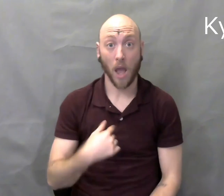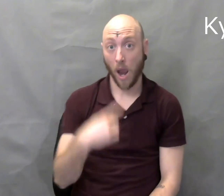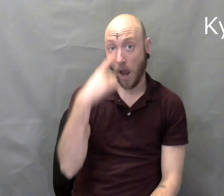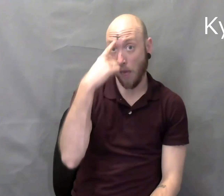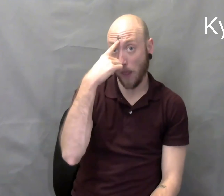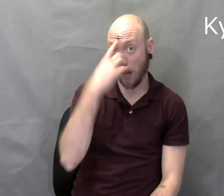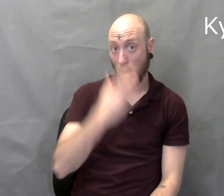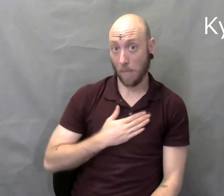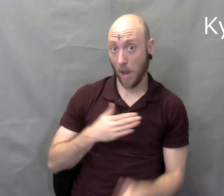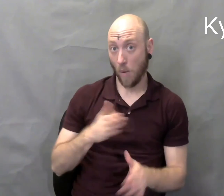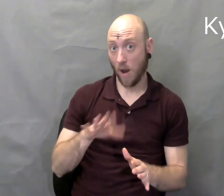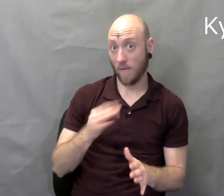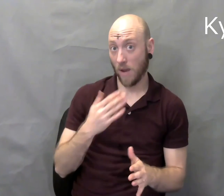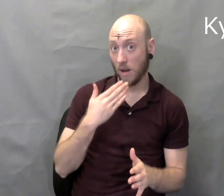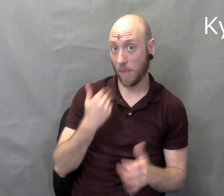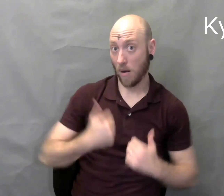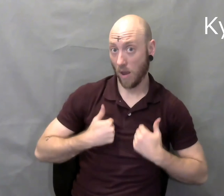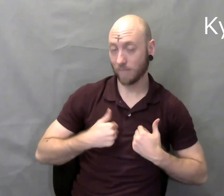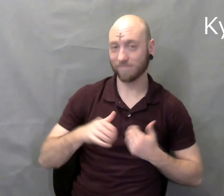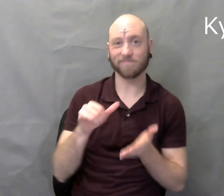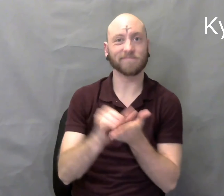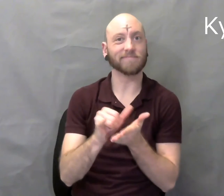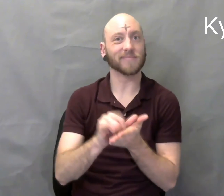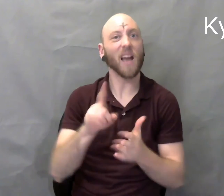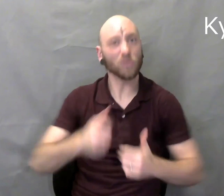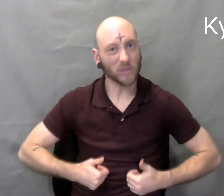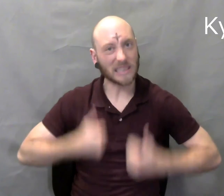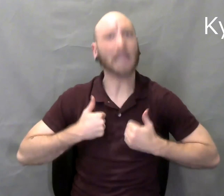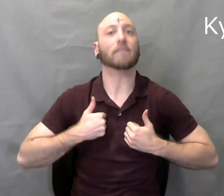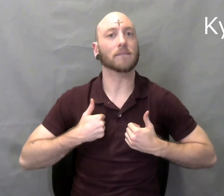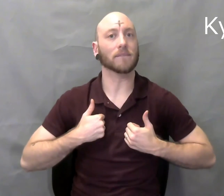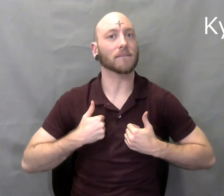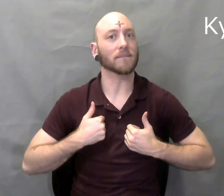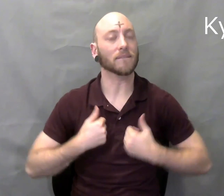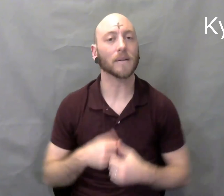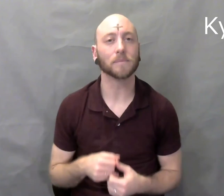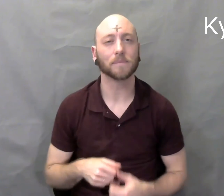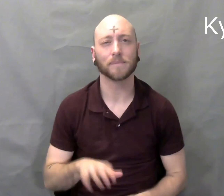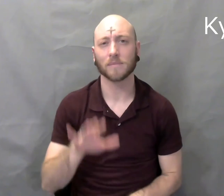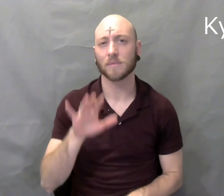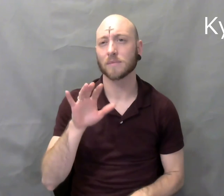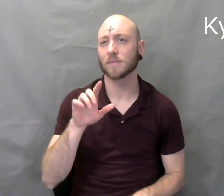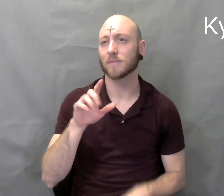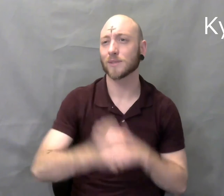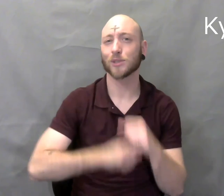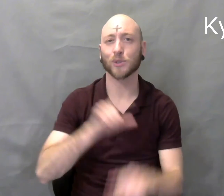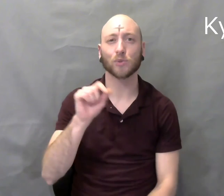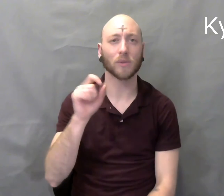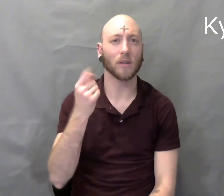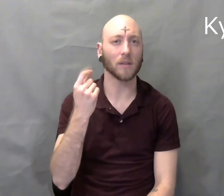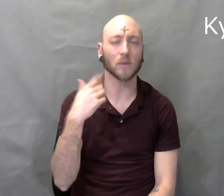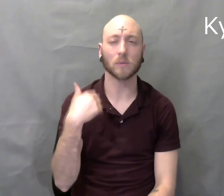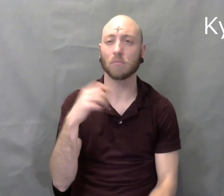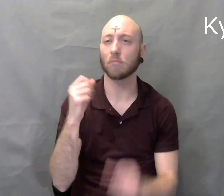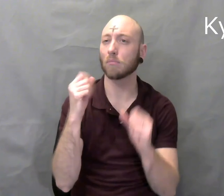live myself into a better way of thinking. In this process, I mean, 2011 was a magical year. It